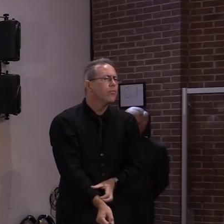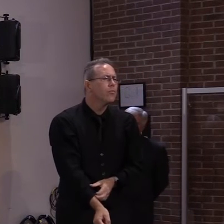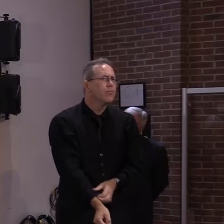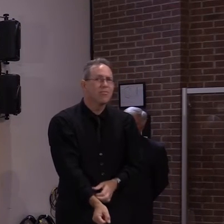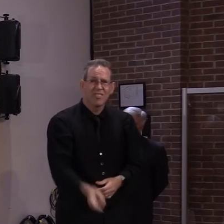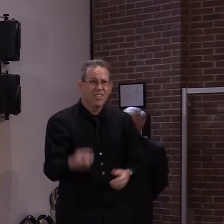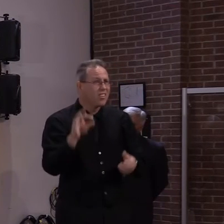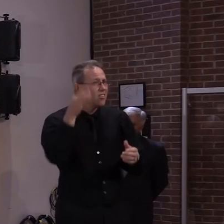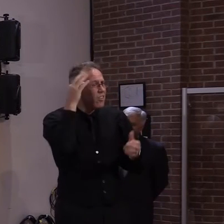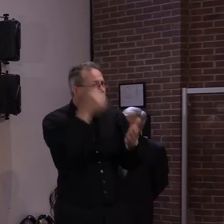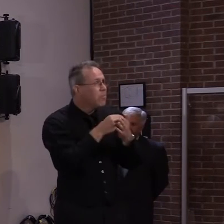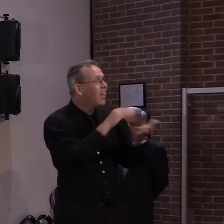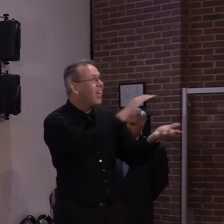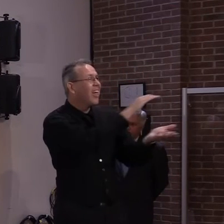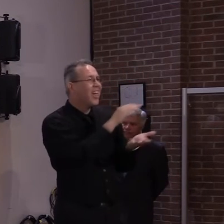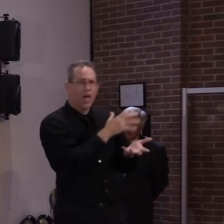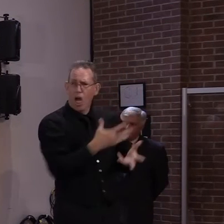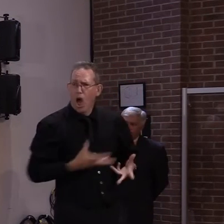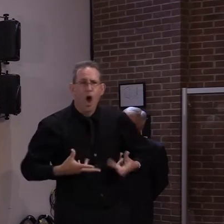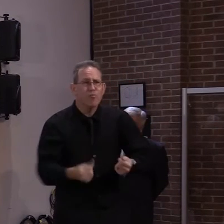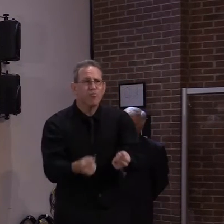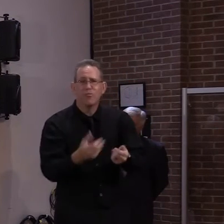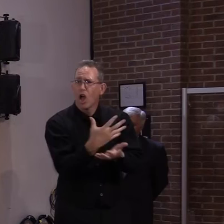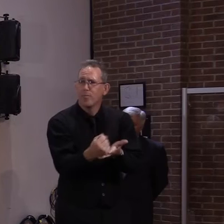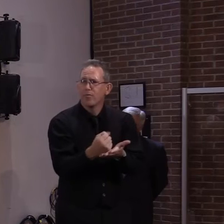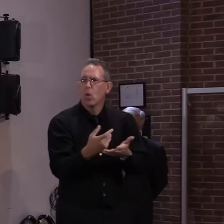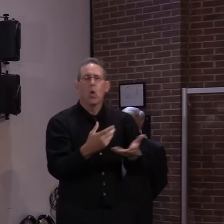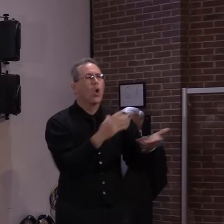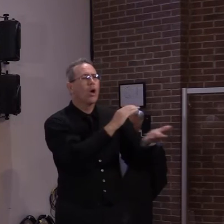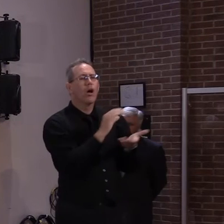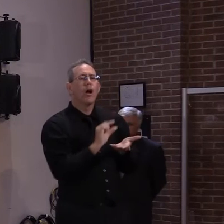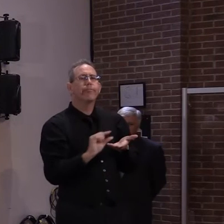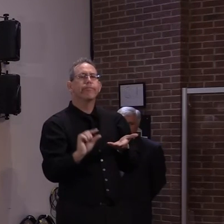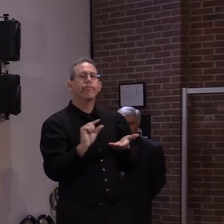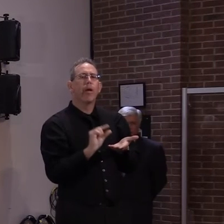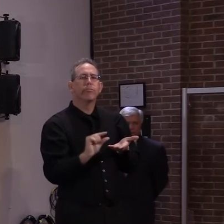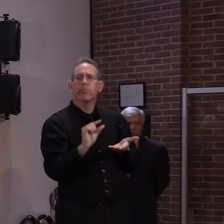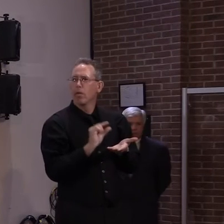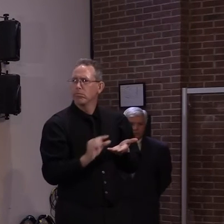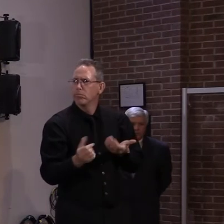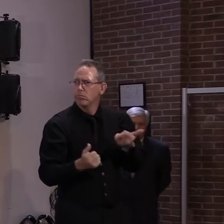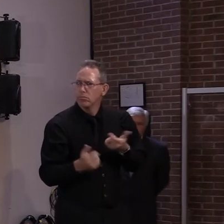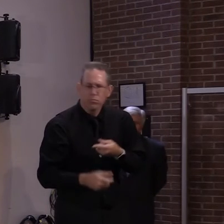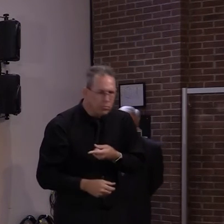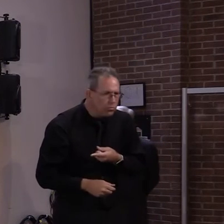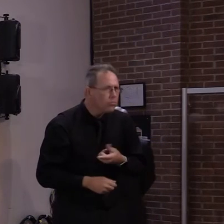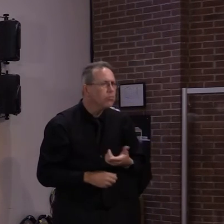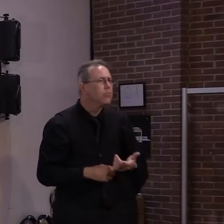what's the beauty with this new infrastructure plan is it really is over the next